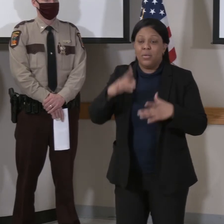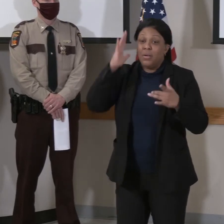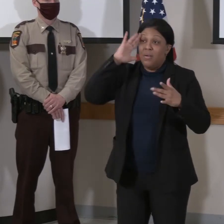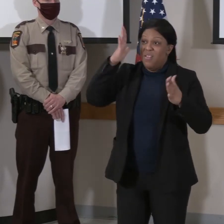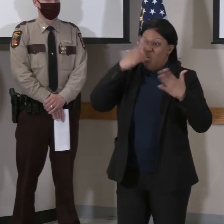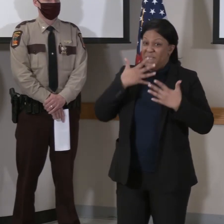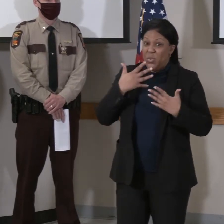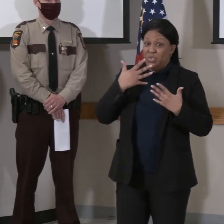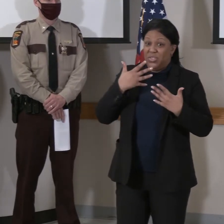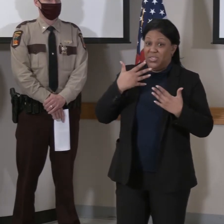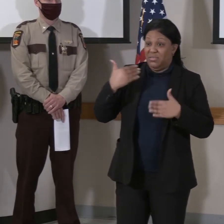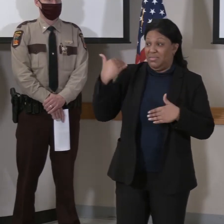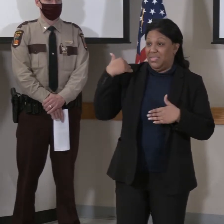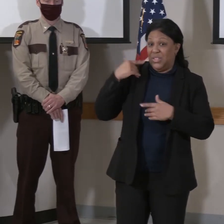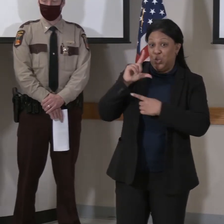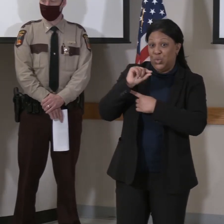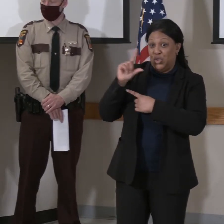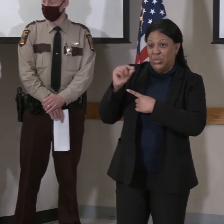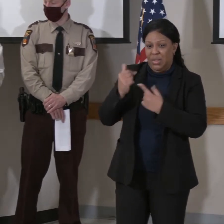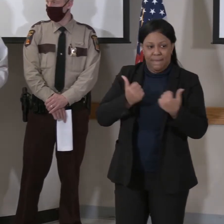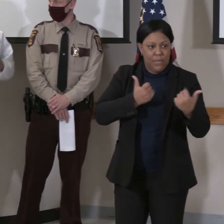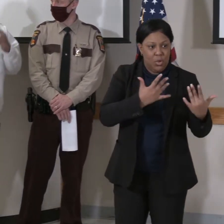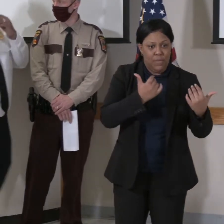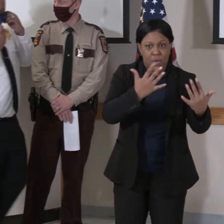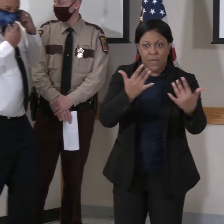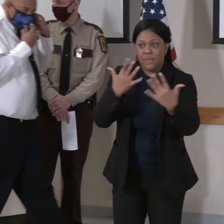set ablaze. And so, Chief Tyner, if you have a few words.